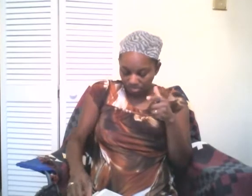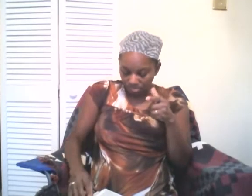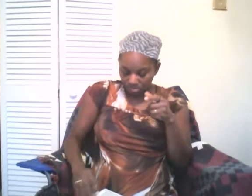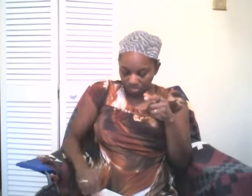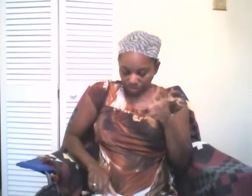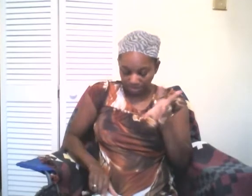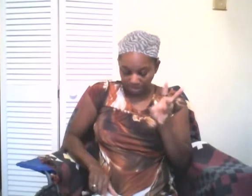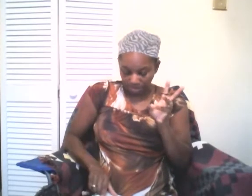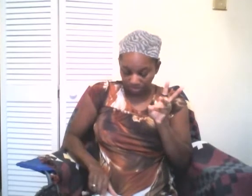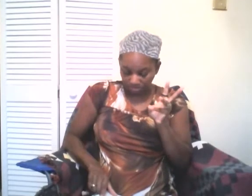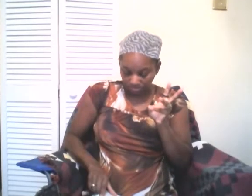Acts 11:26.